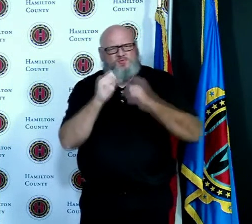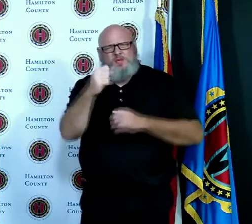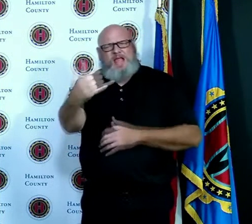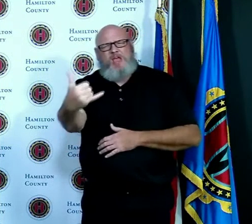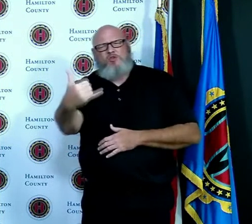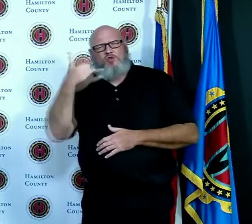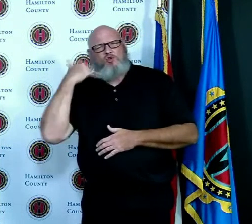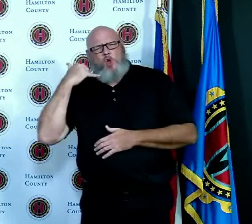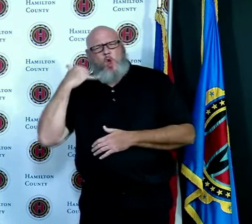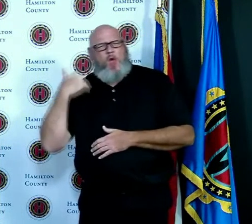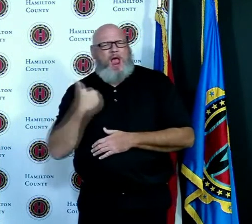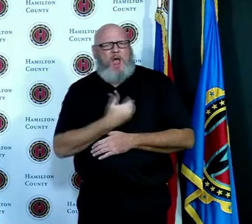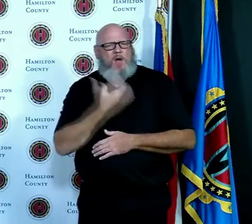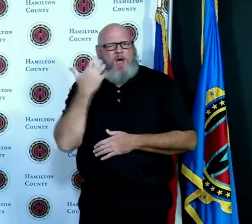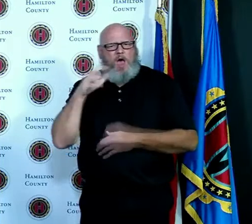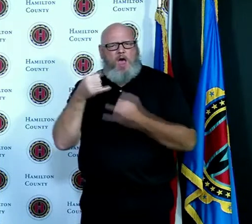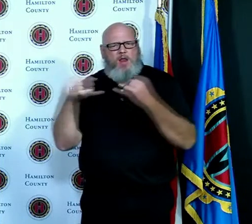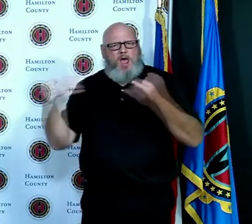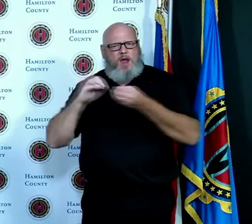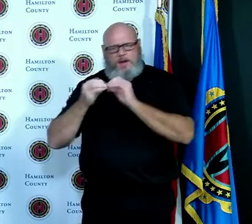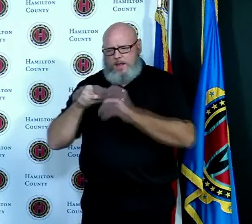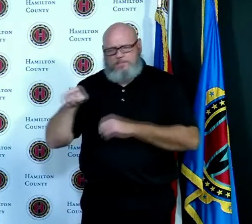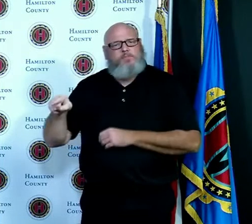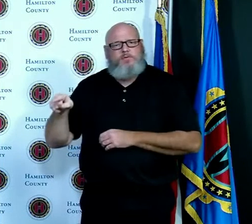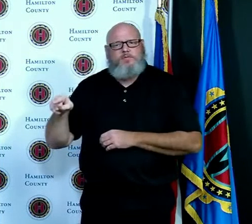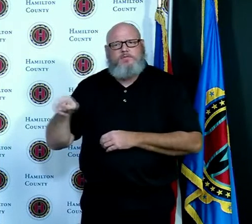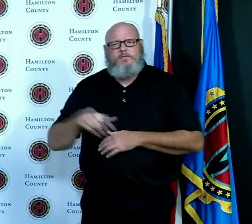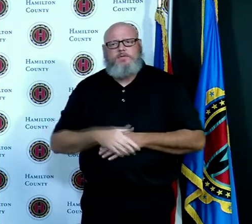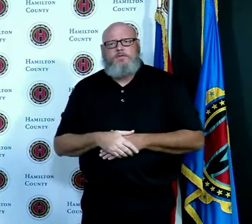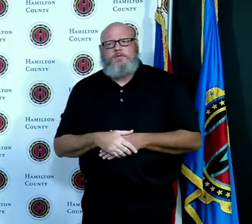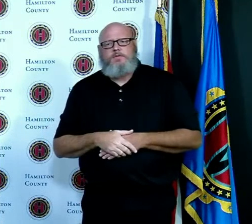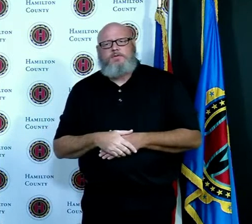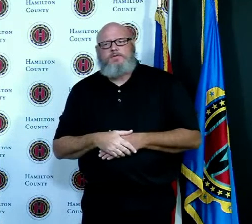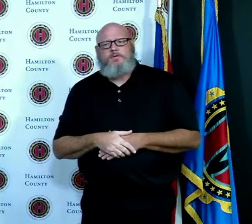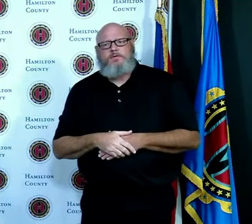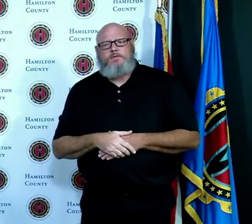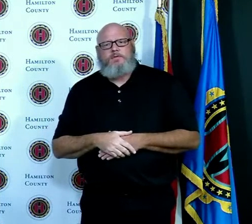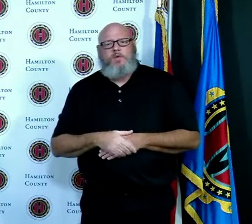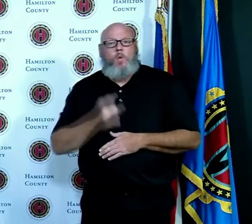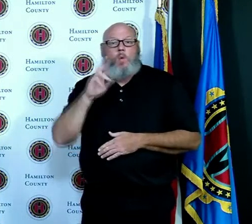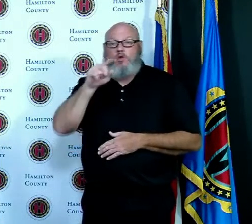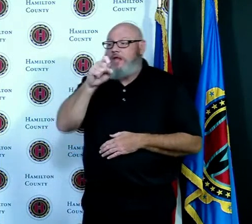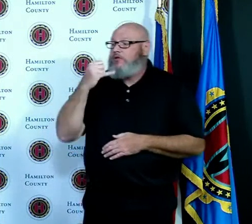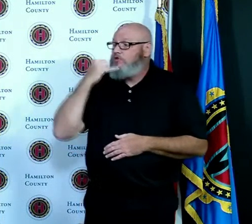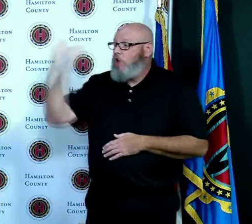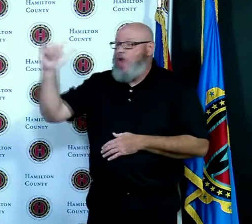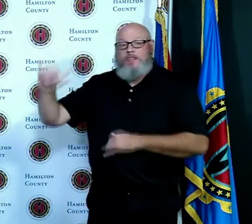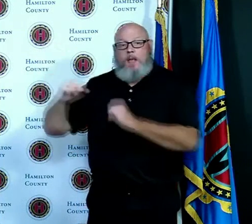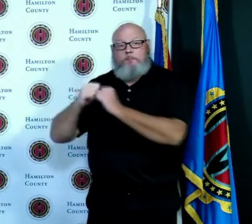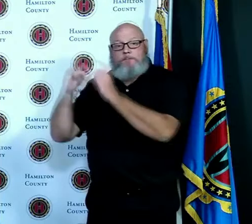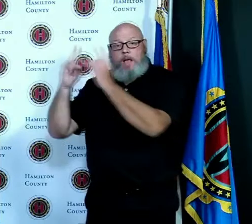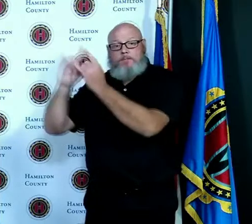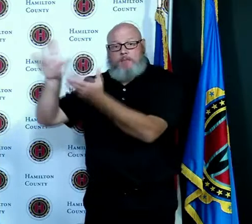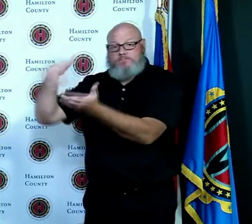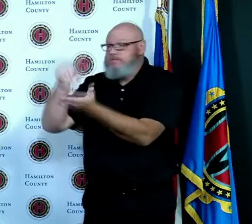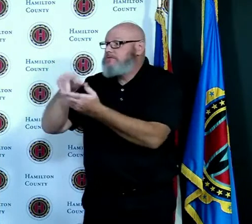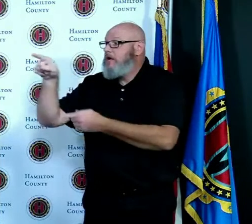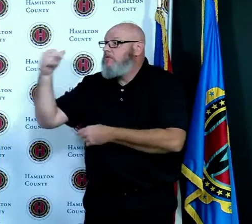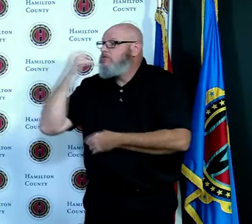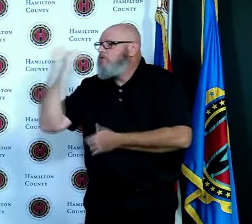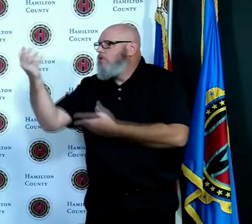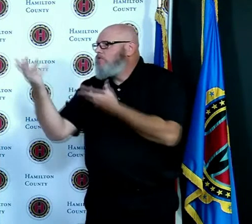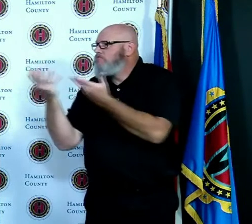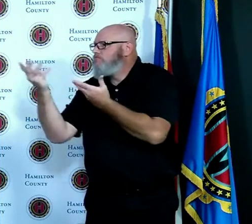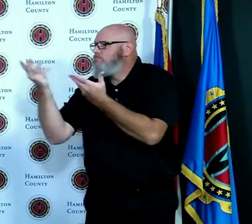phone numbers and hours of operation. I recommend you do so. Remember that if you get tested and you're symptomatic, we are asking that